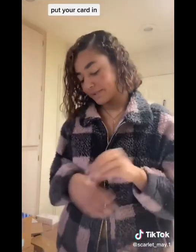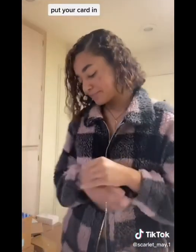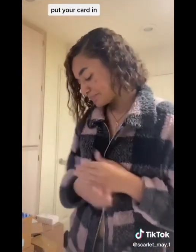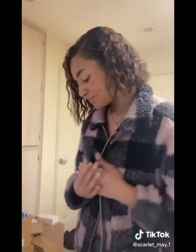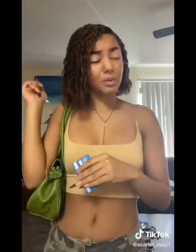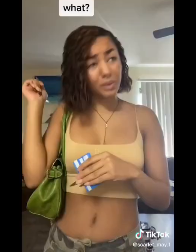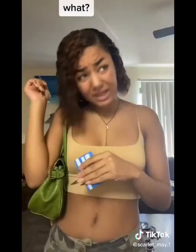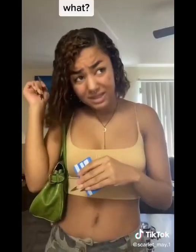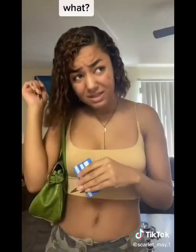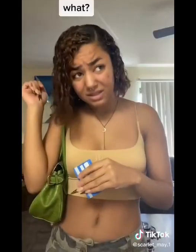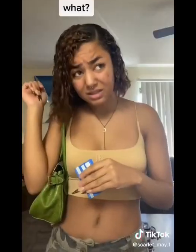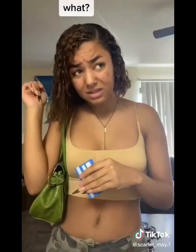What?